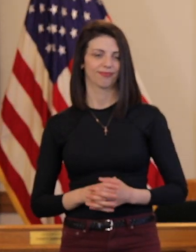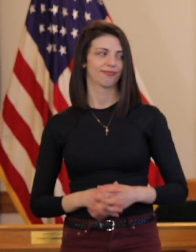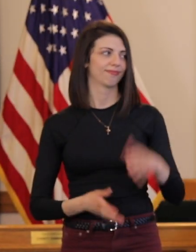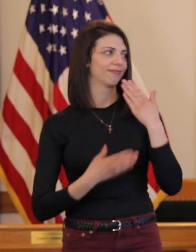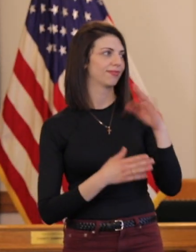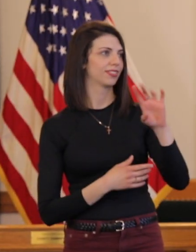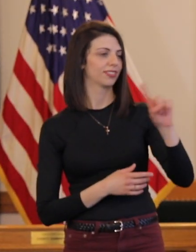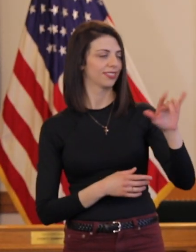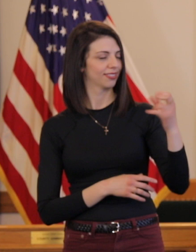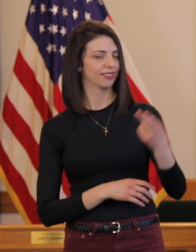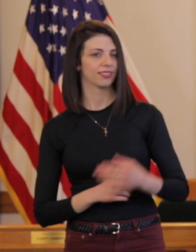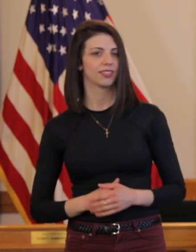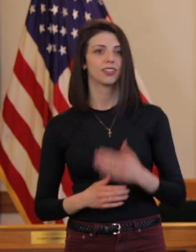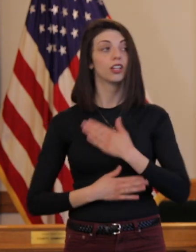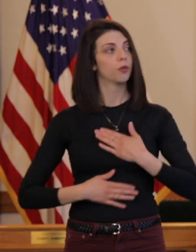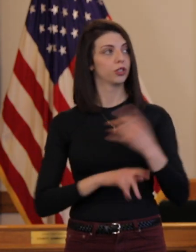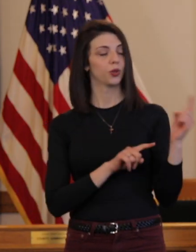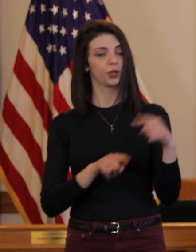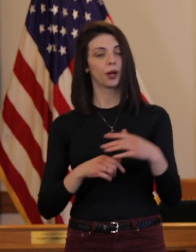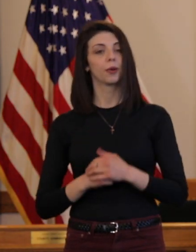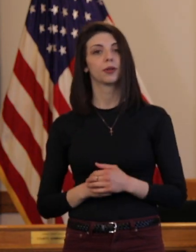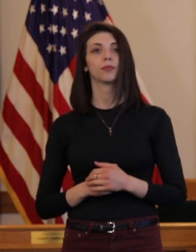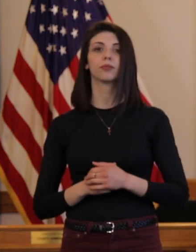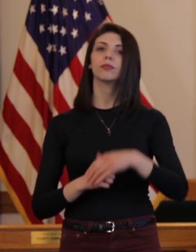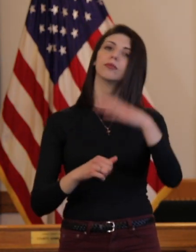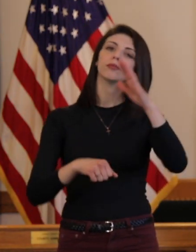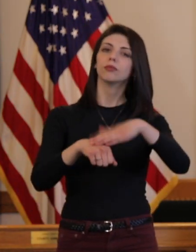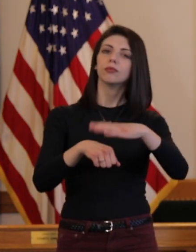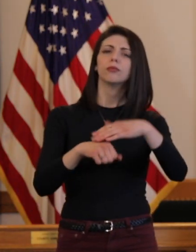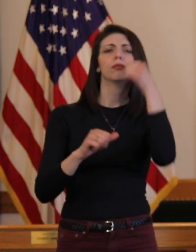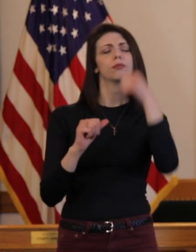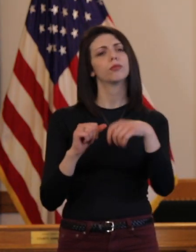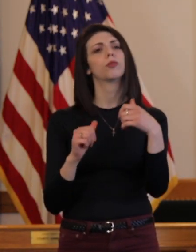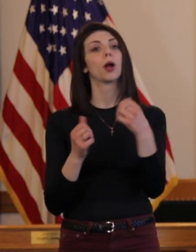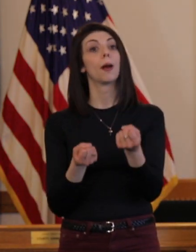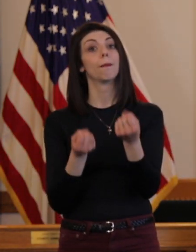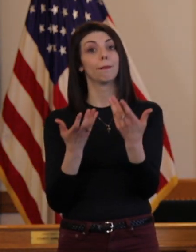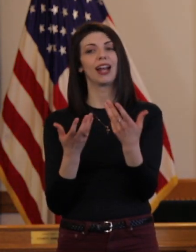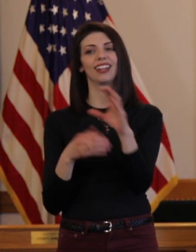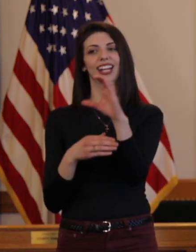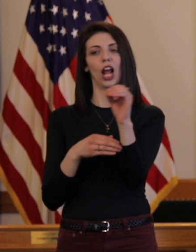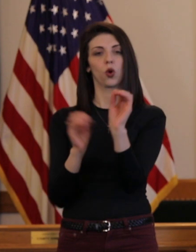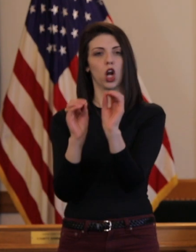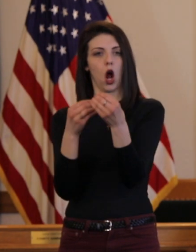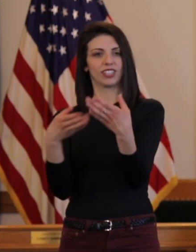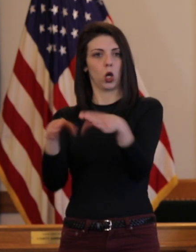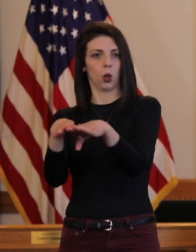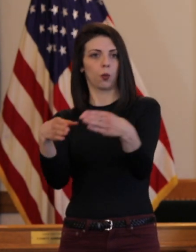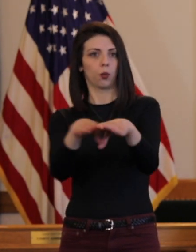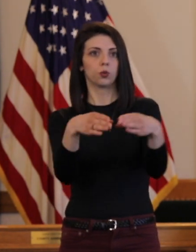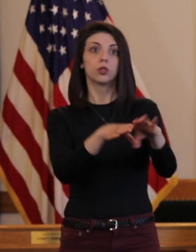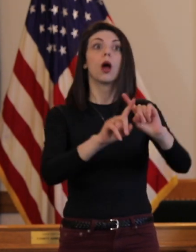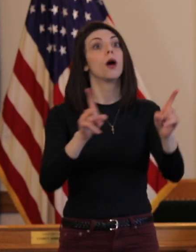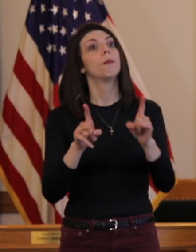Thank you, Zach. We appreciate you coming in. I want to remind everyone that many of our county offices are closed during the COVID-19 pandemic,